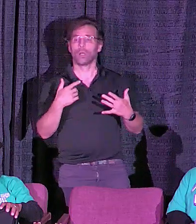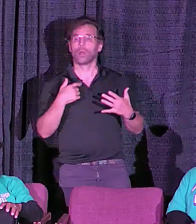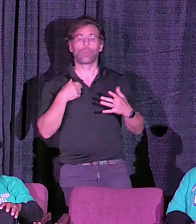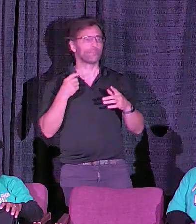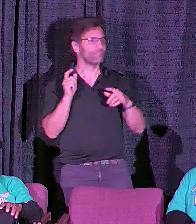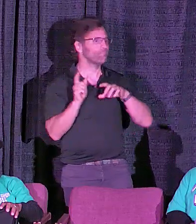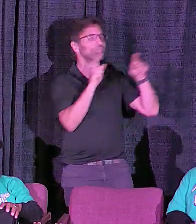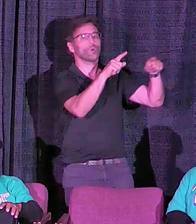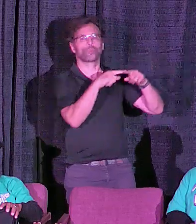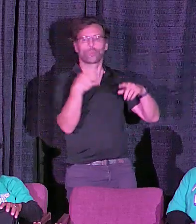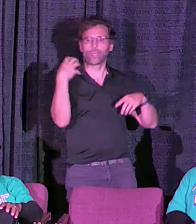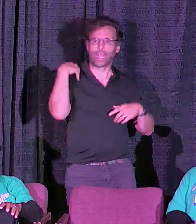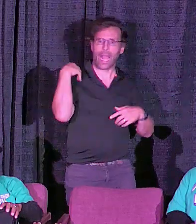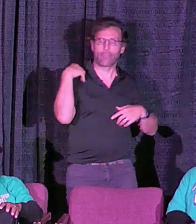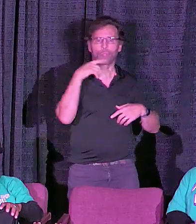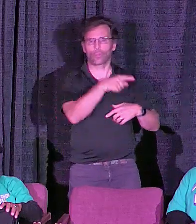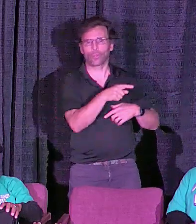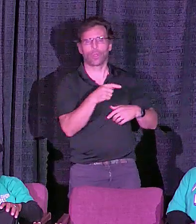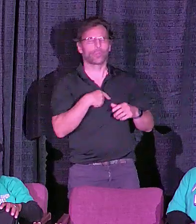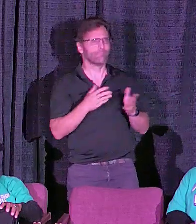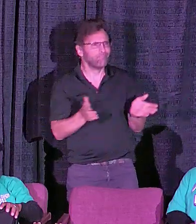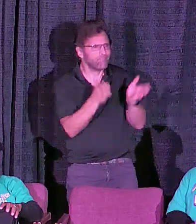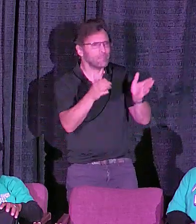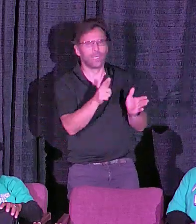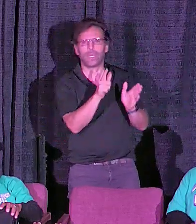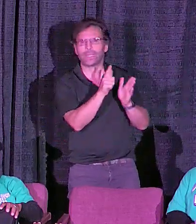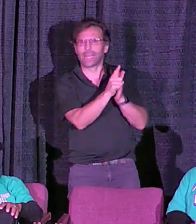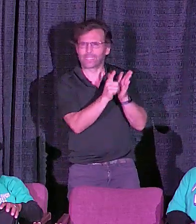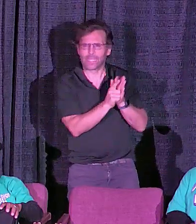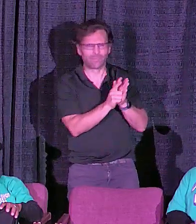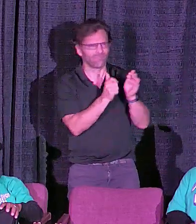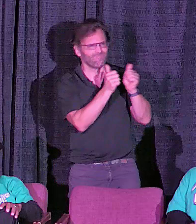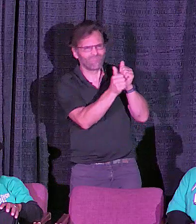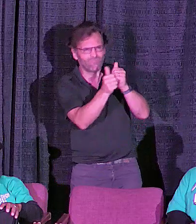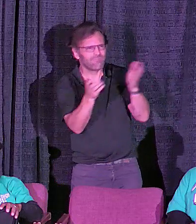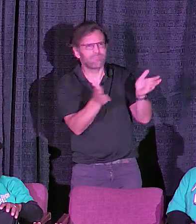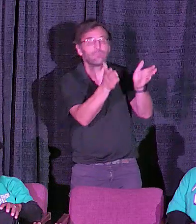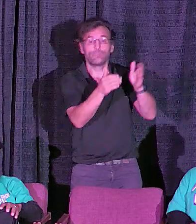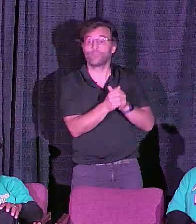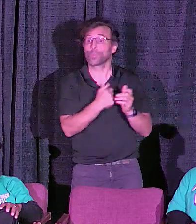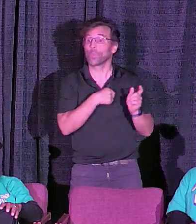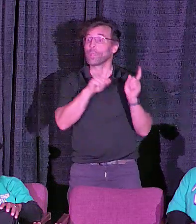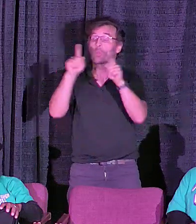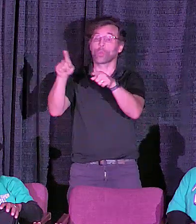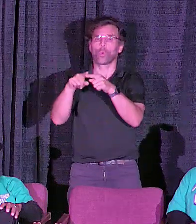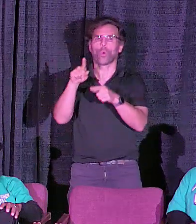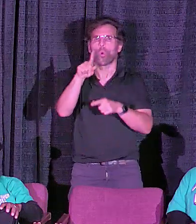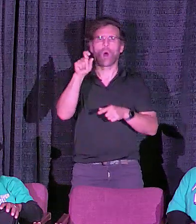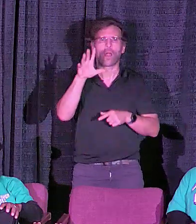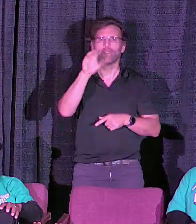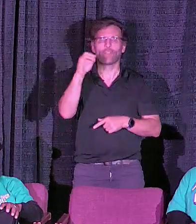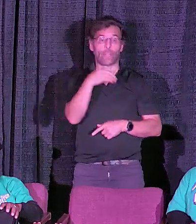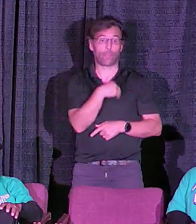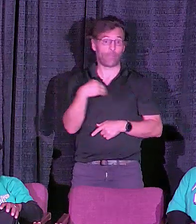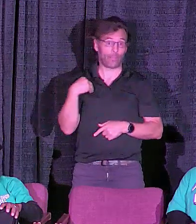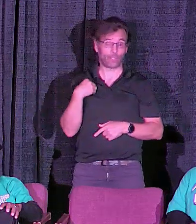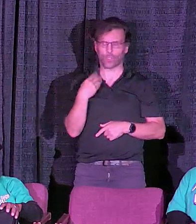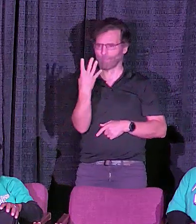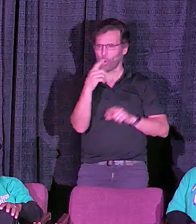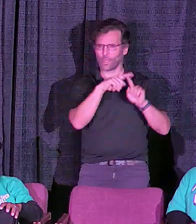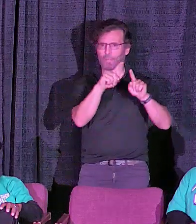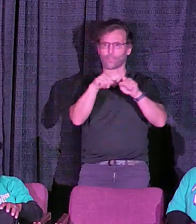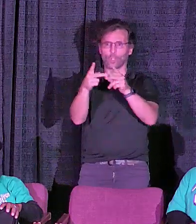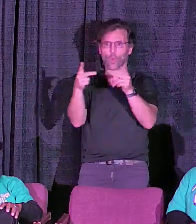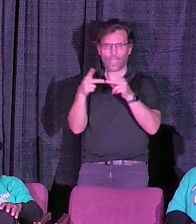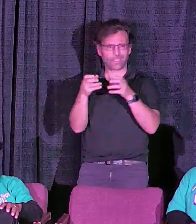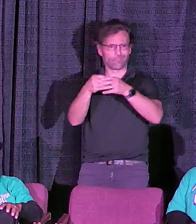at the Capitol. We ended up pressing legislation. We ended up growing to 150 members in 4 different locations.